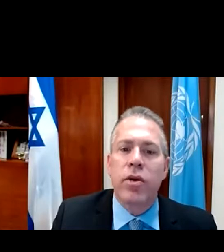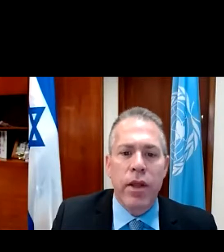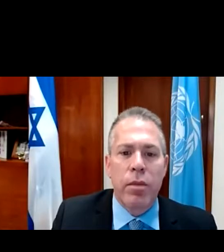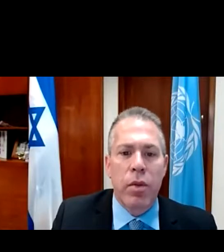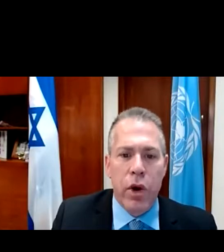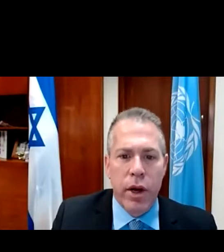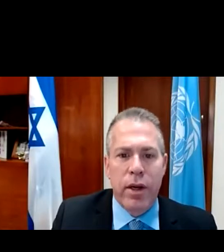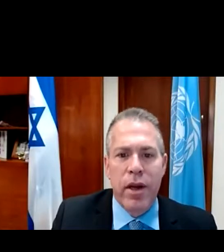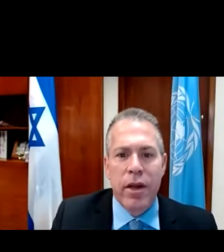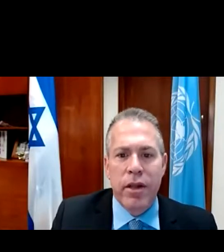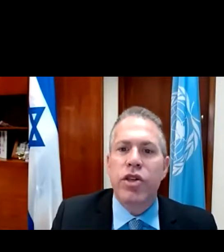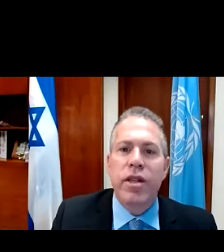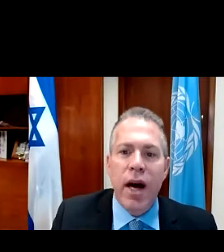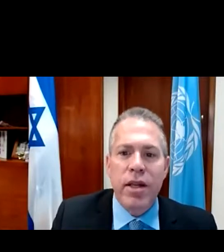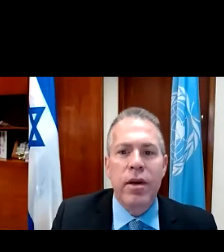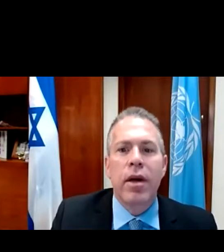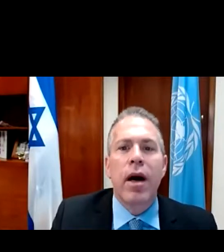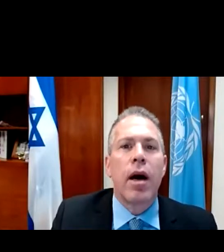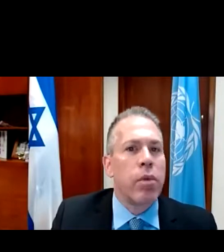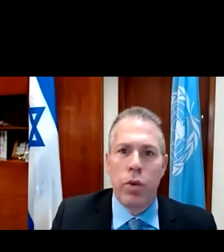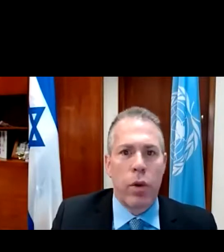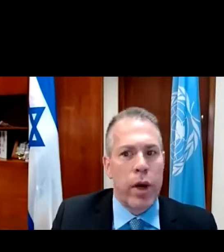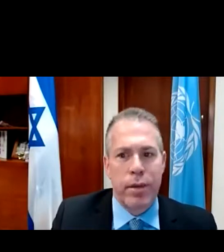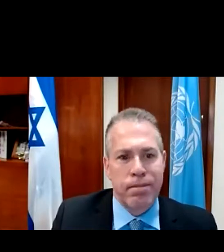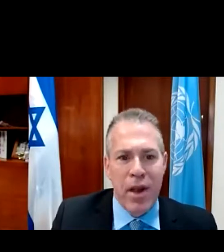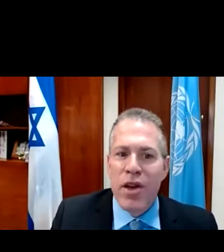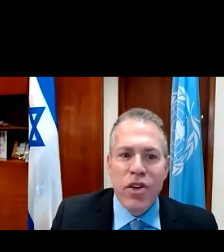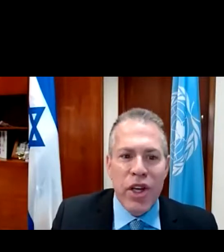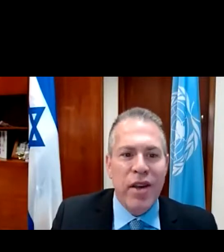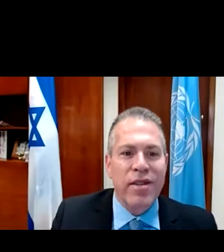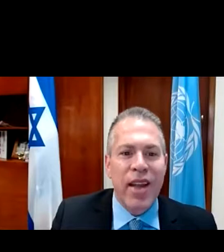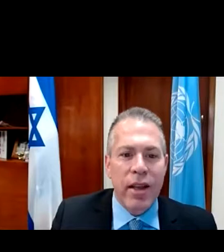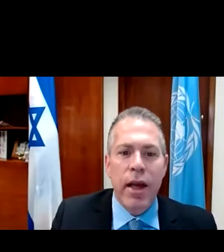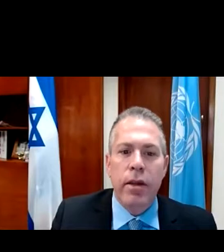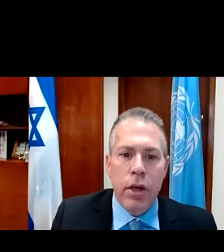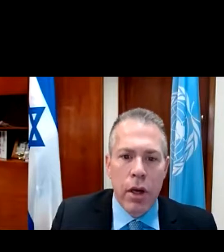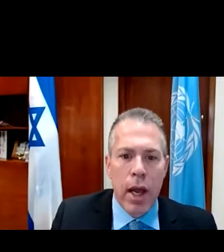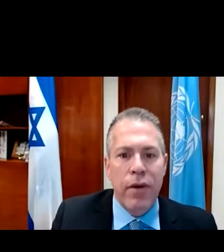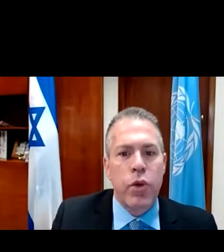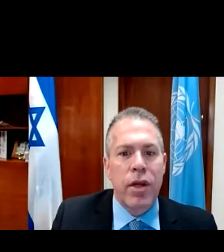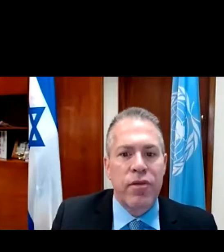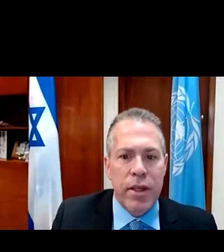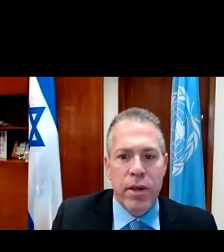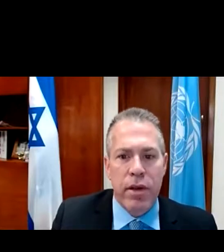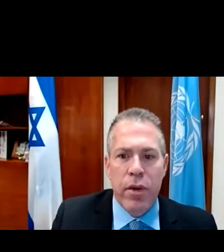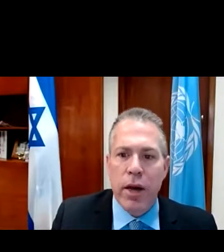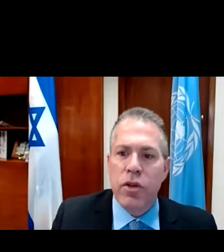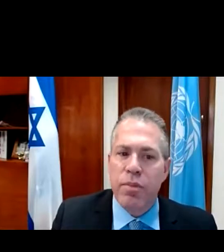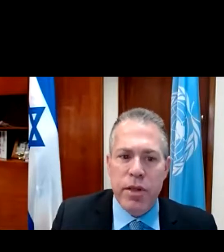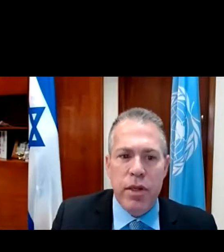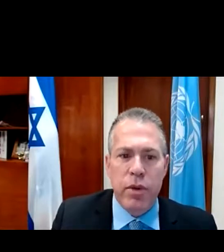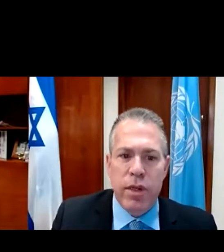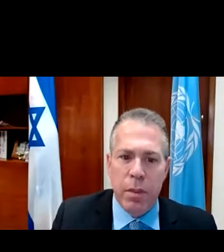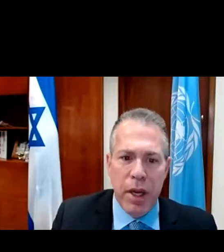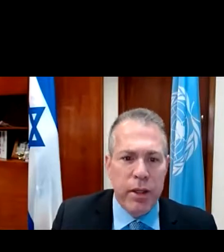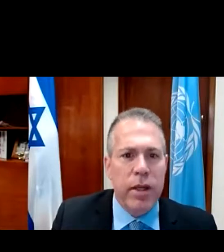the incredible work that she does, I'm blown away. She has dedicated her life to advancing the right of